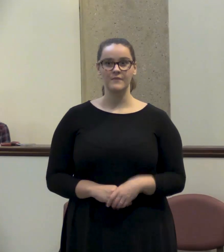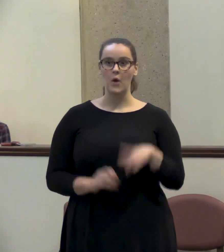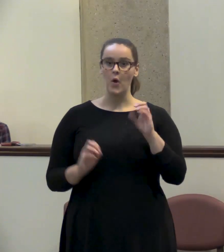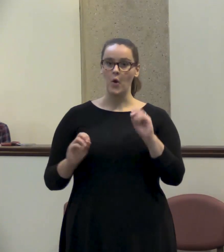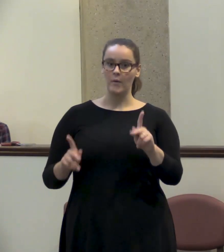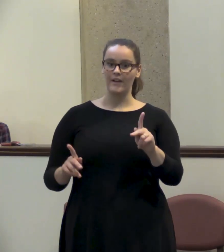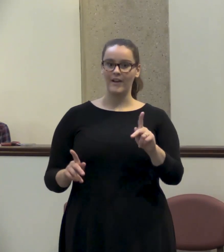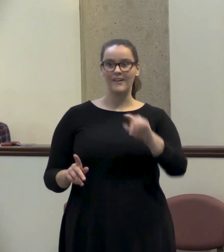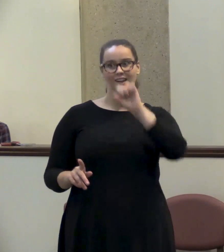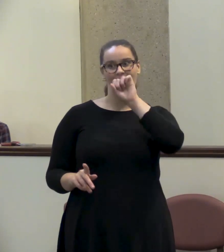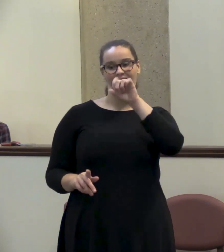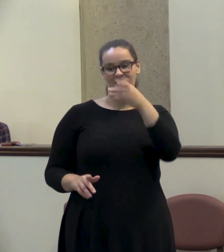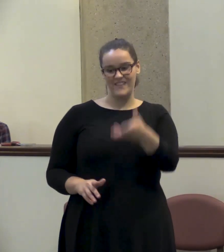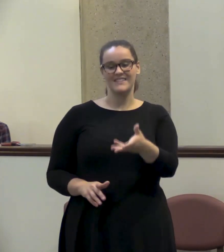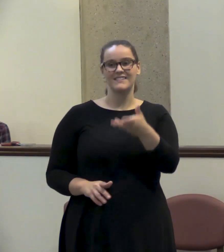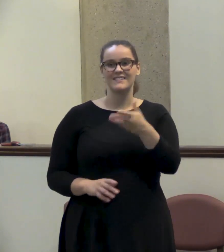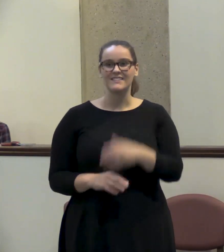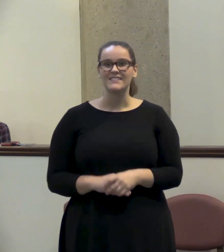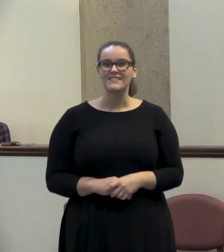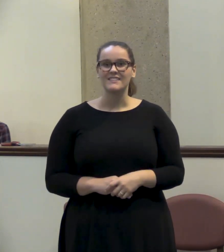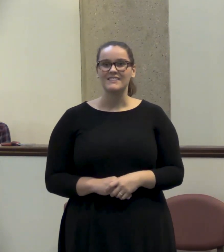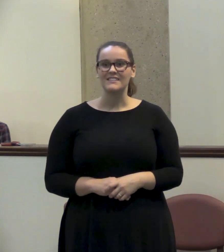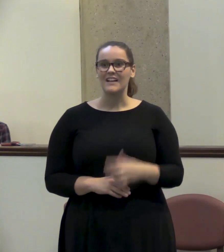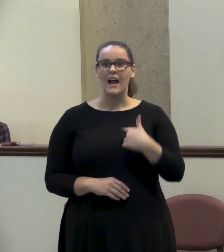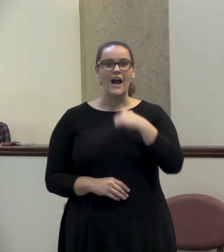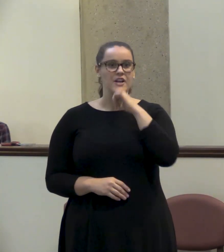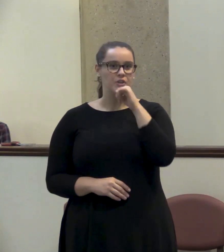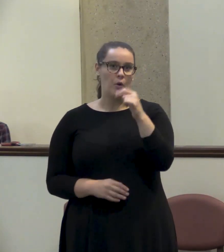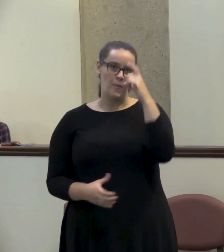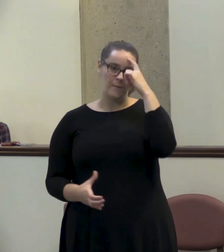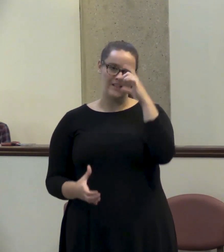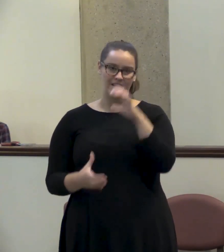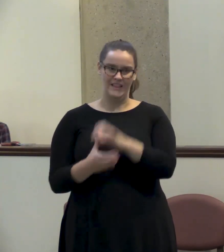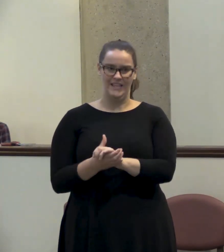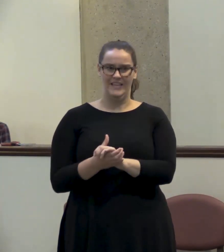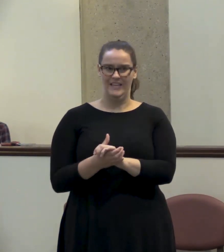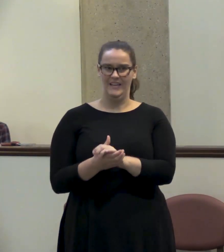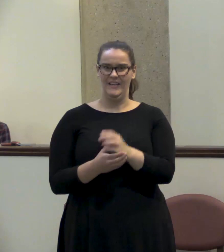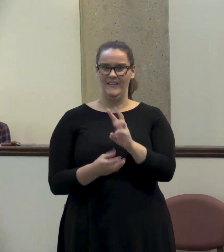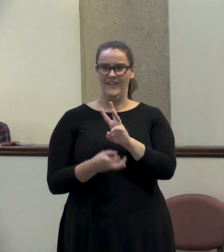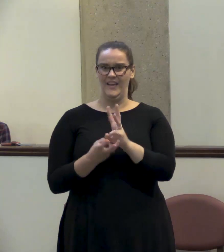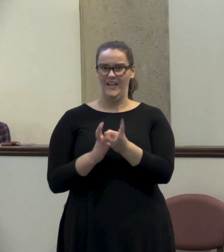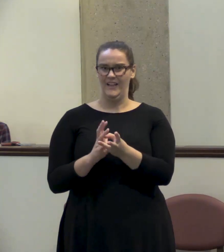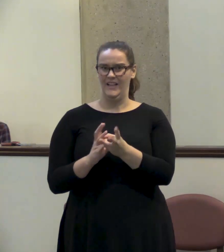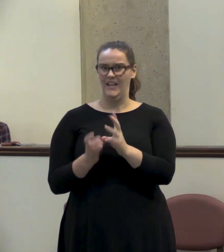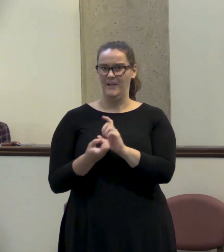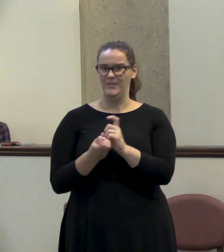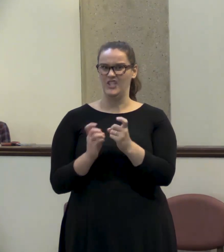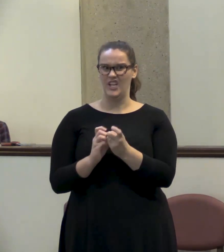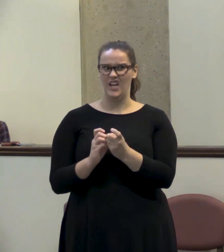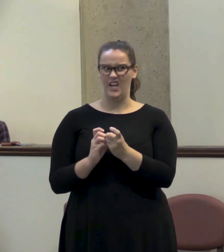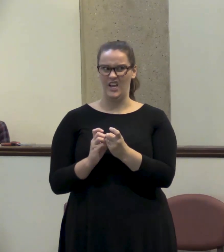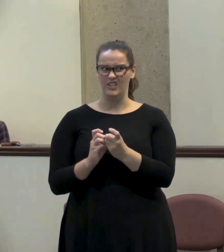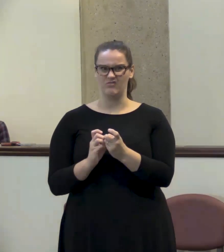Okay, you're going to love this. I don't believe in climate change.